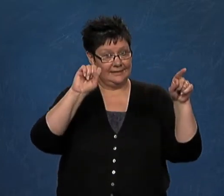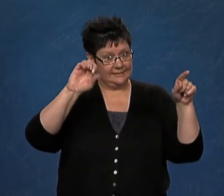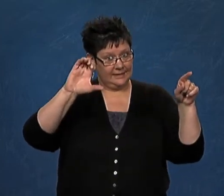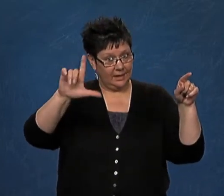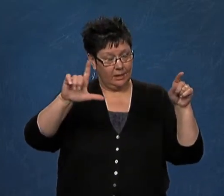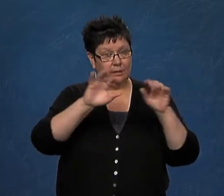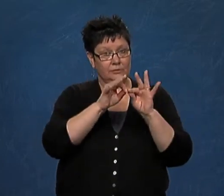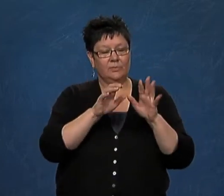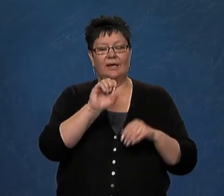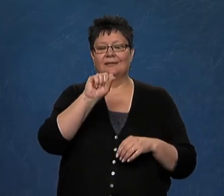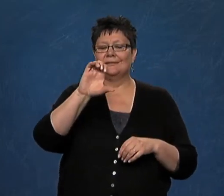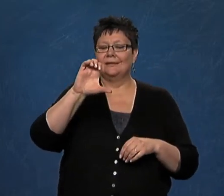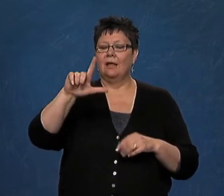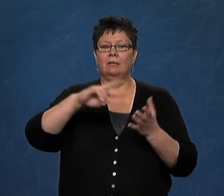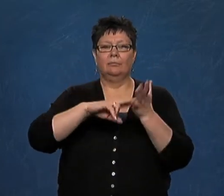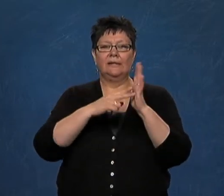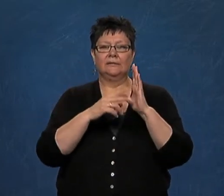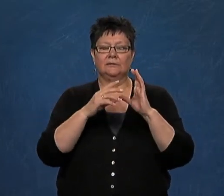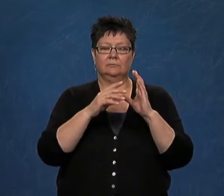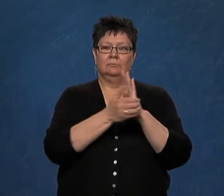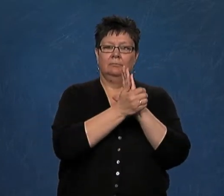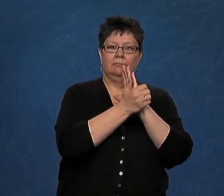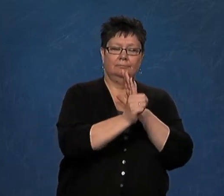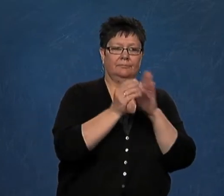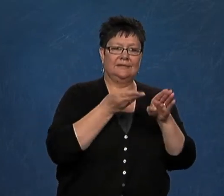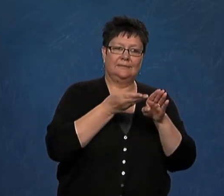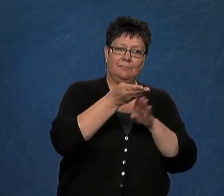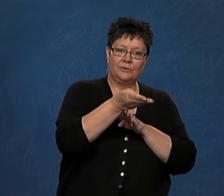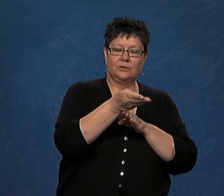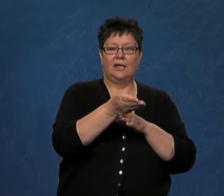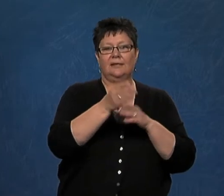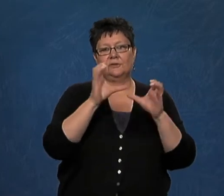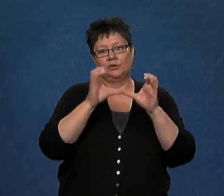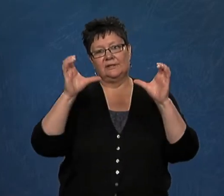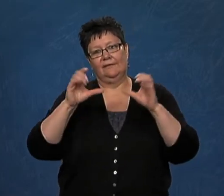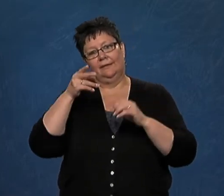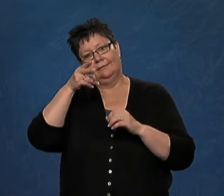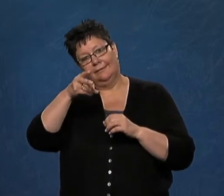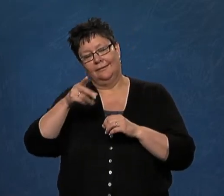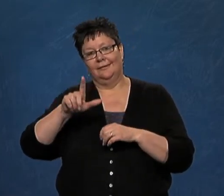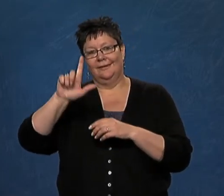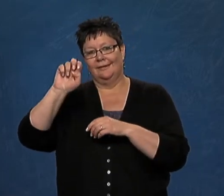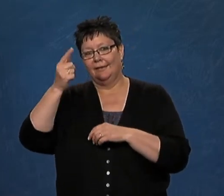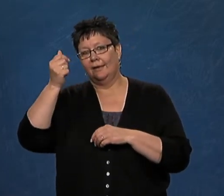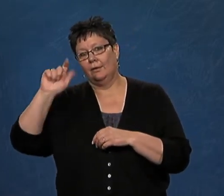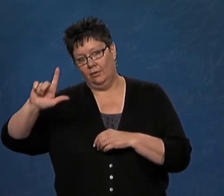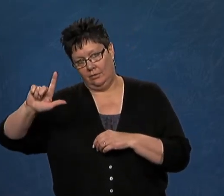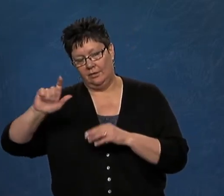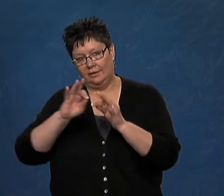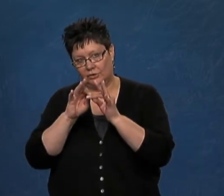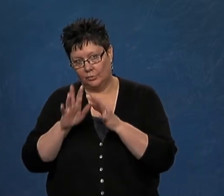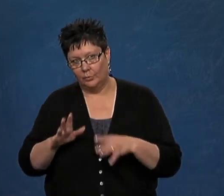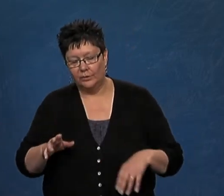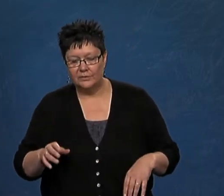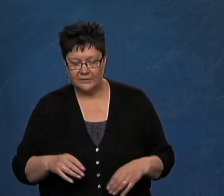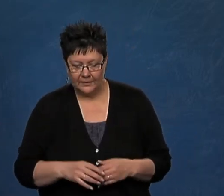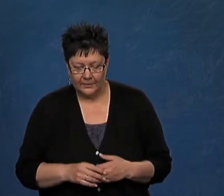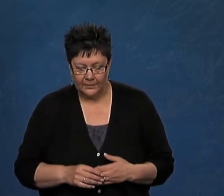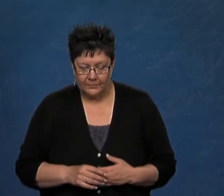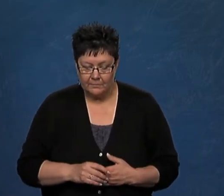will contract with certain interpreters. SCL is Specialized Certificate Legal.